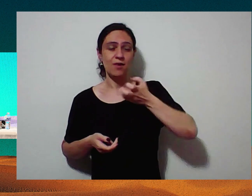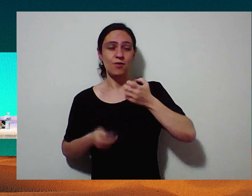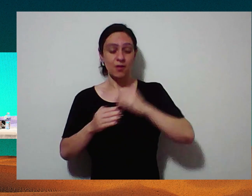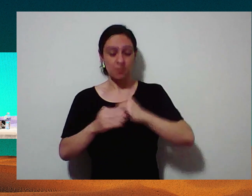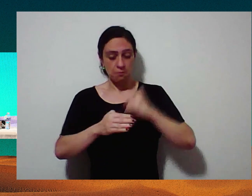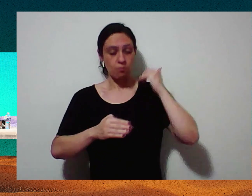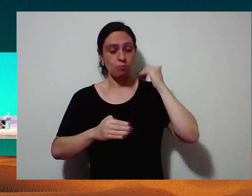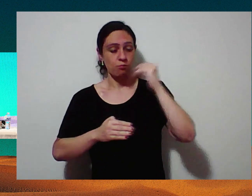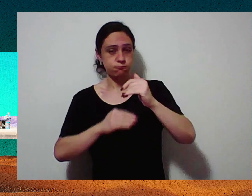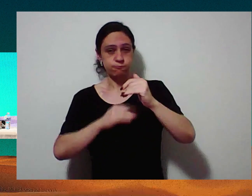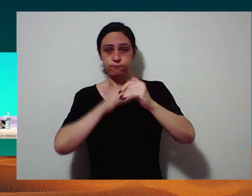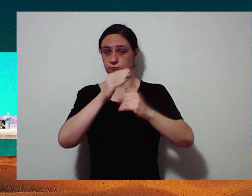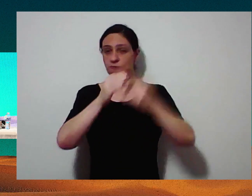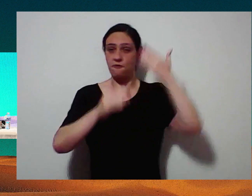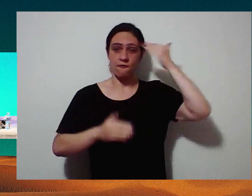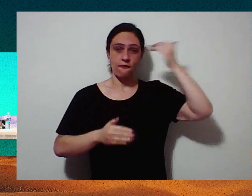fama